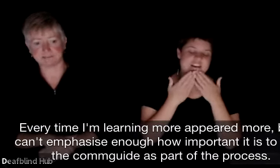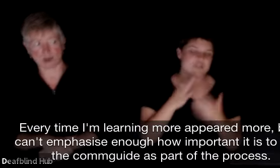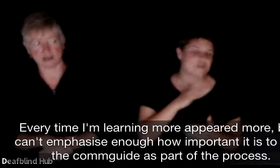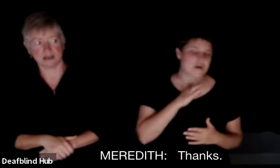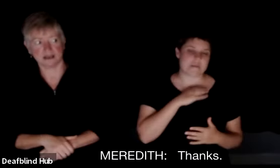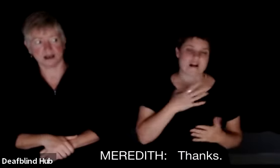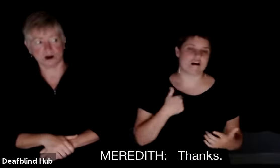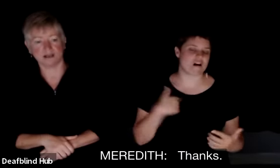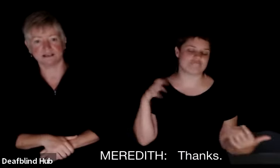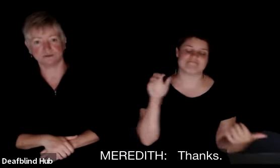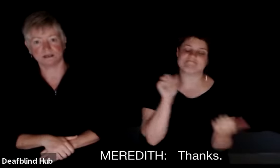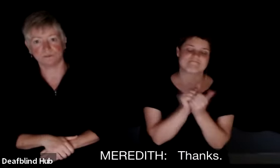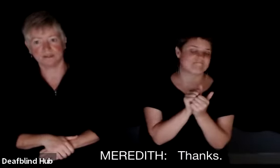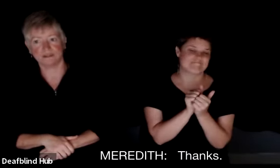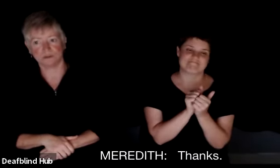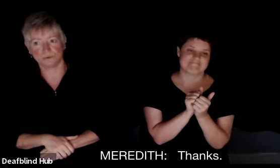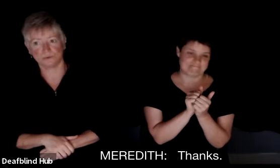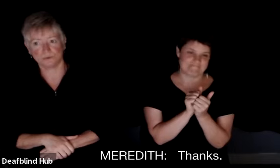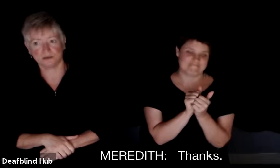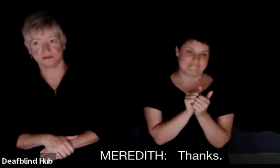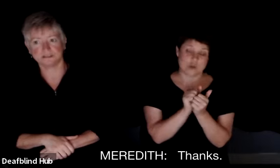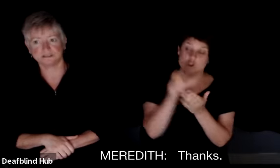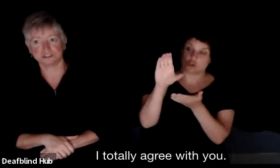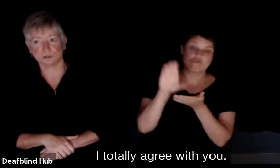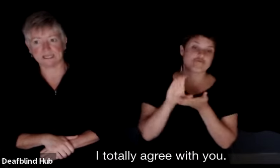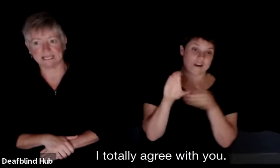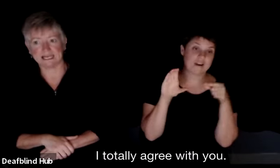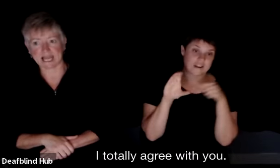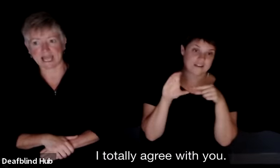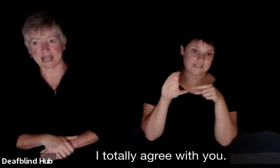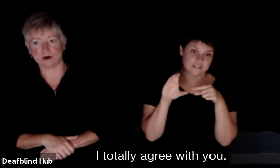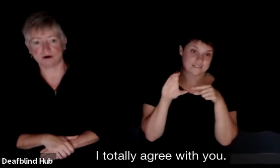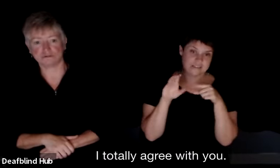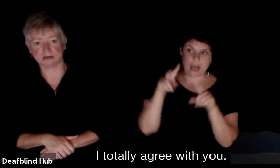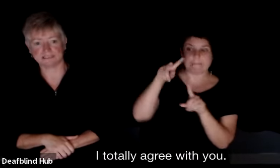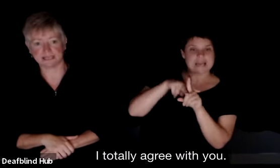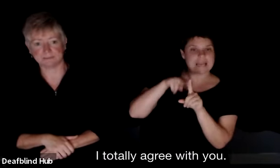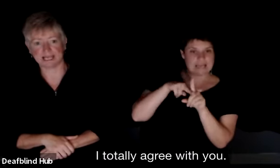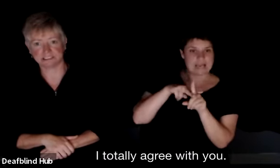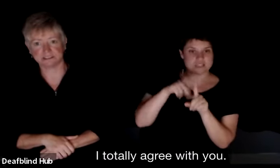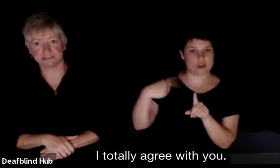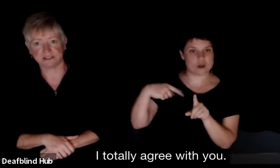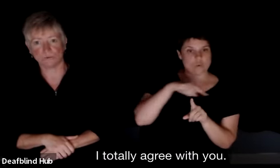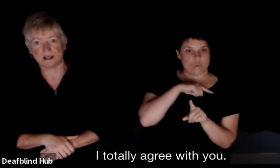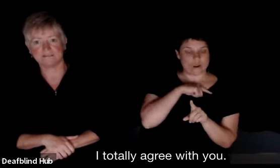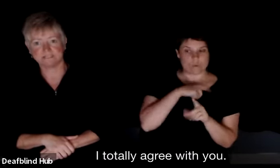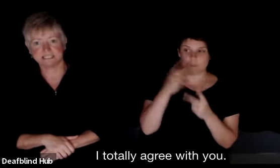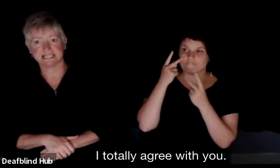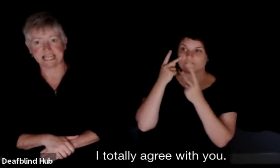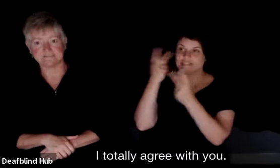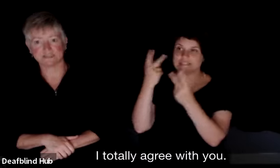with you. So in the grant application, we will be visiting every